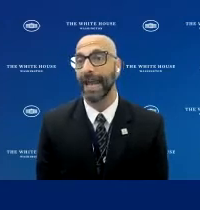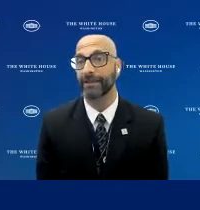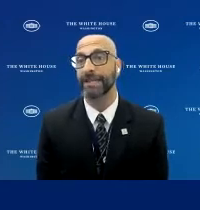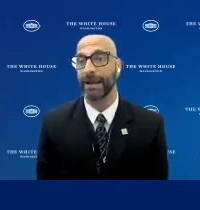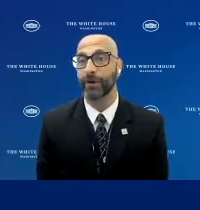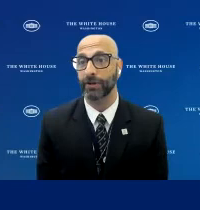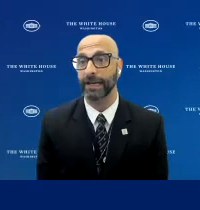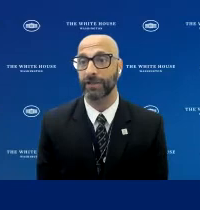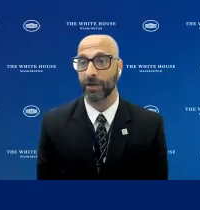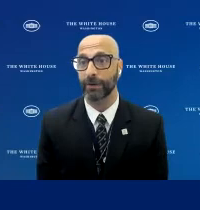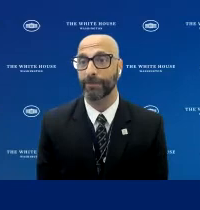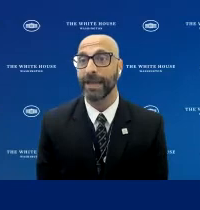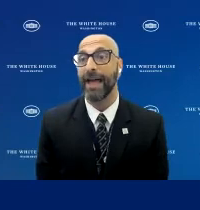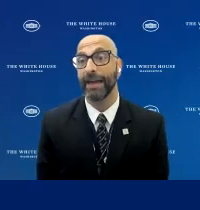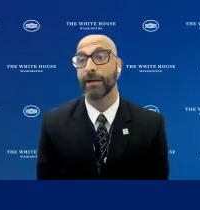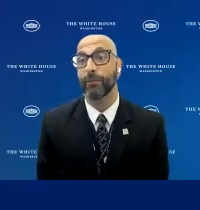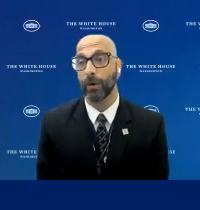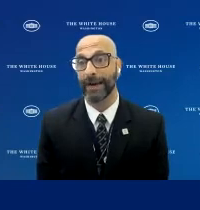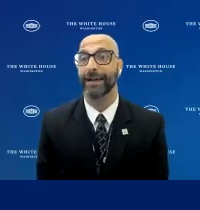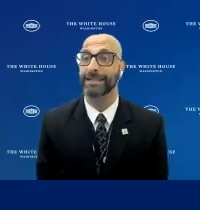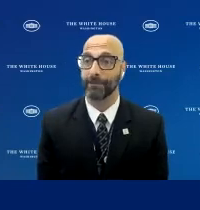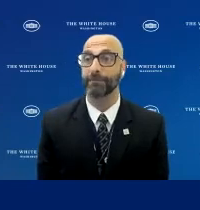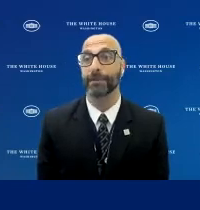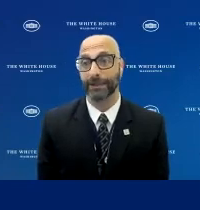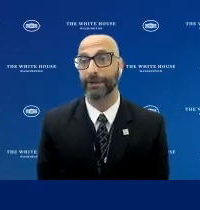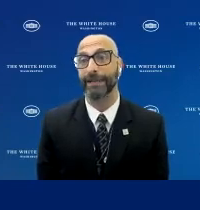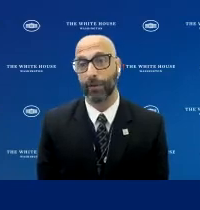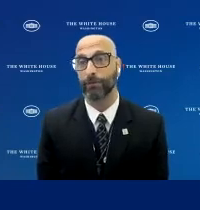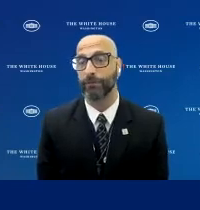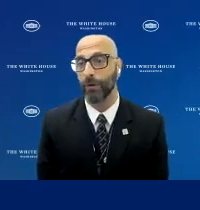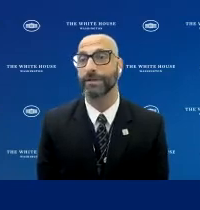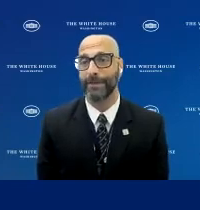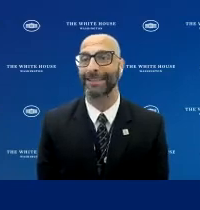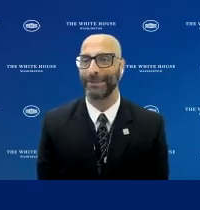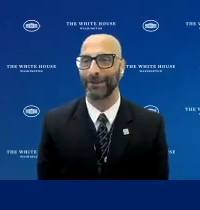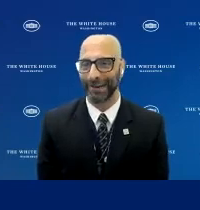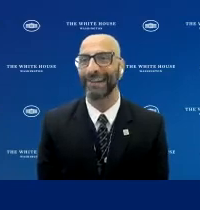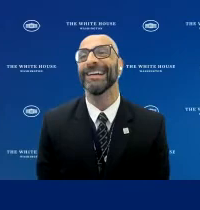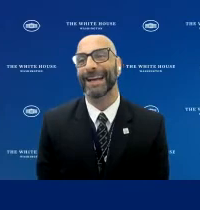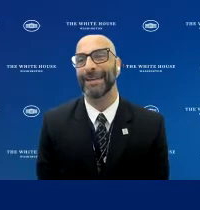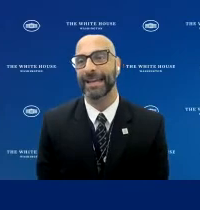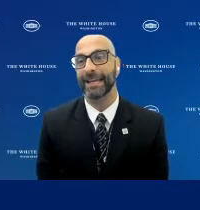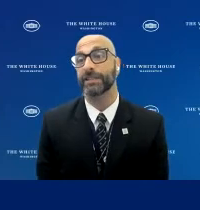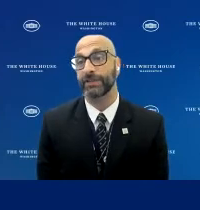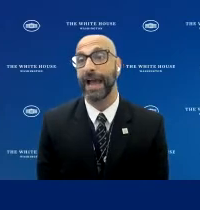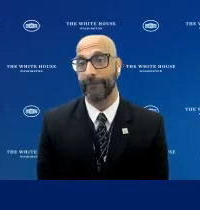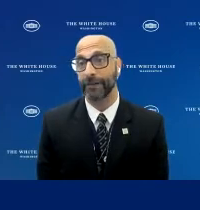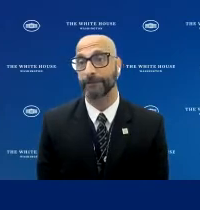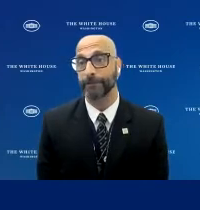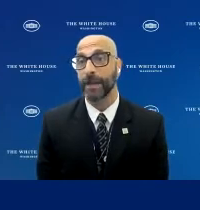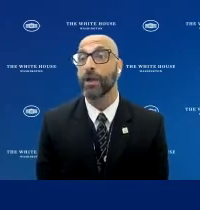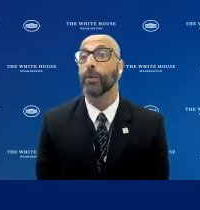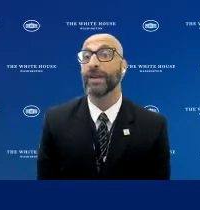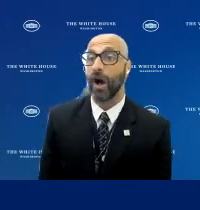toward the end of September, early October, and then more vials literally orders of magnitude greater coming in